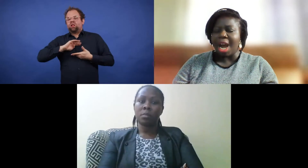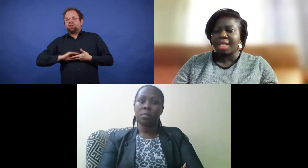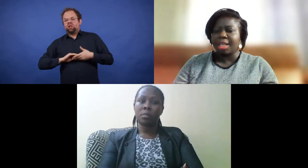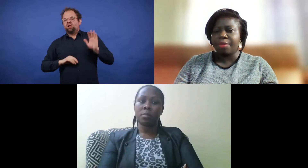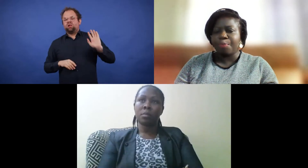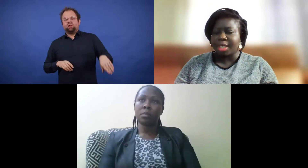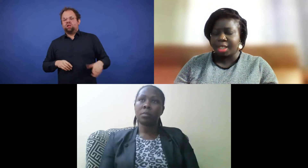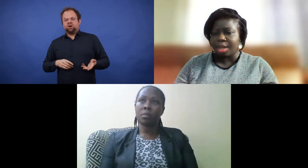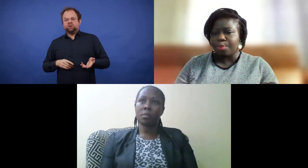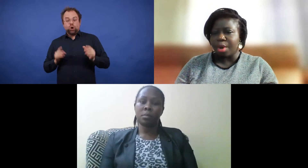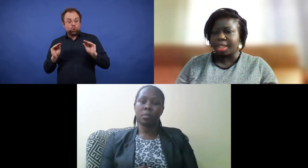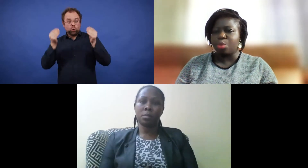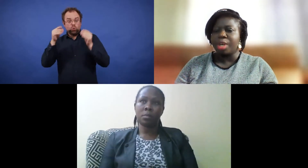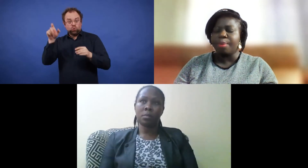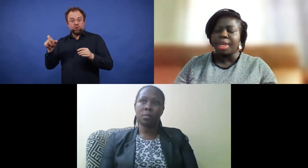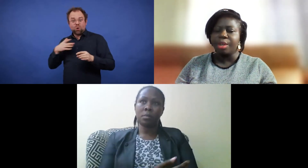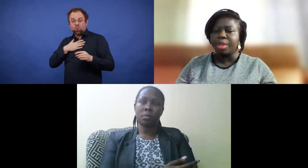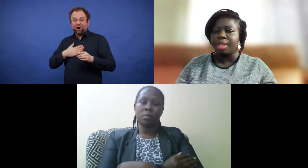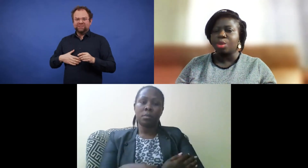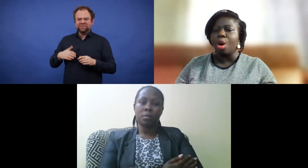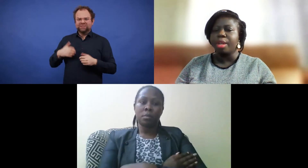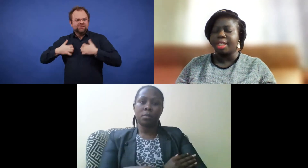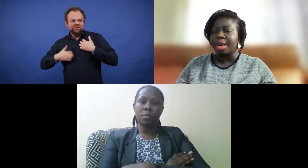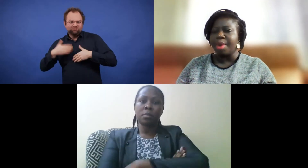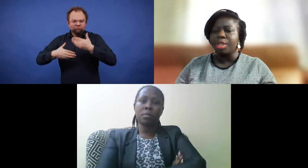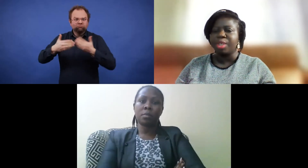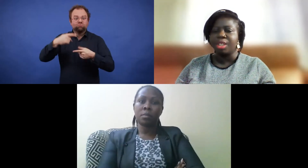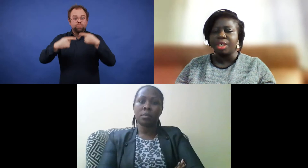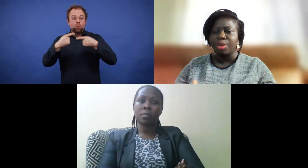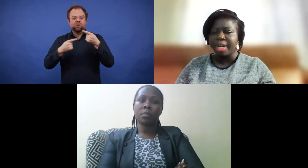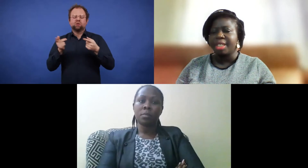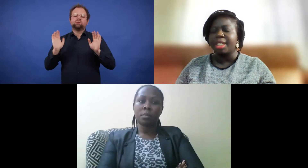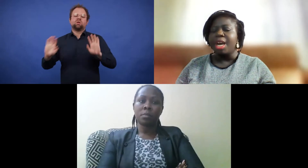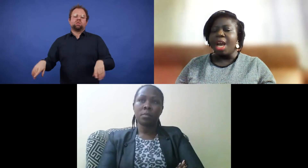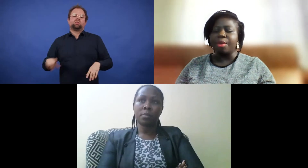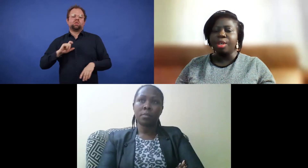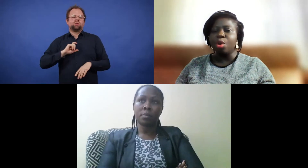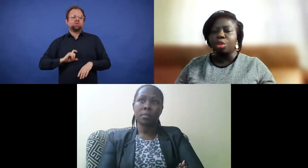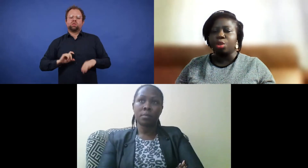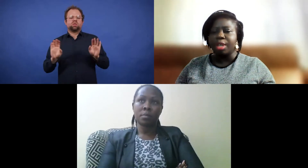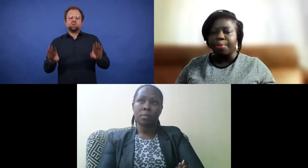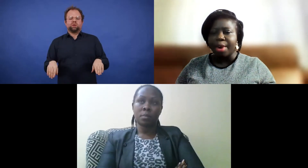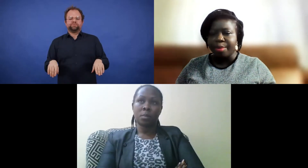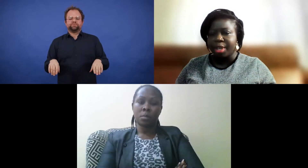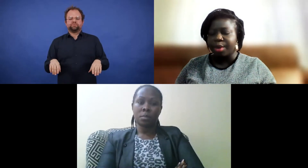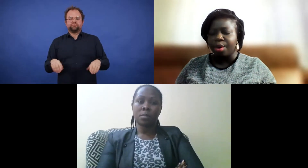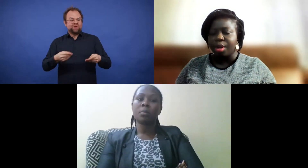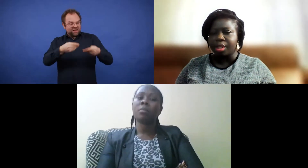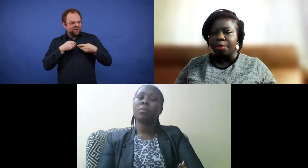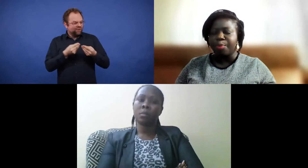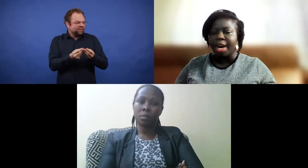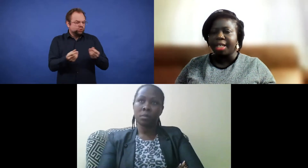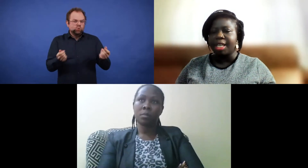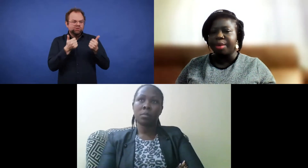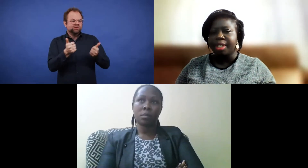in active partisan politics, we keep telling you this all the time, I was discriminated. I couldn't go through the primaries because